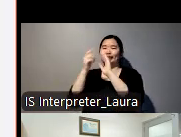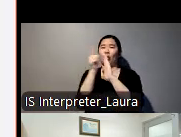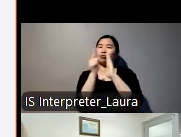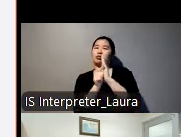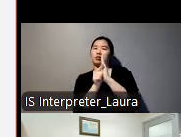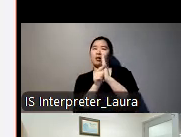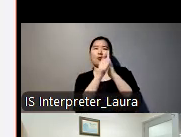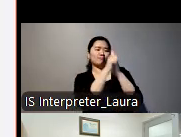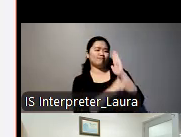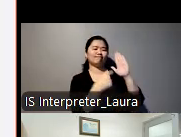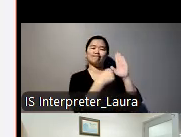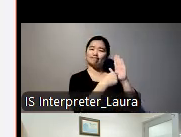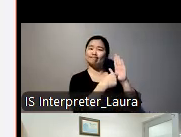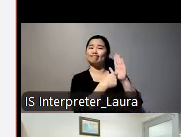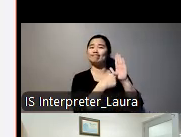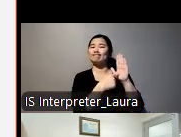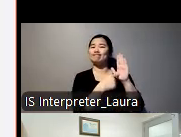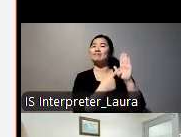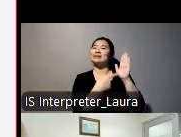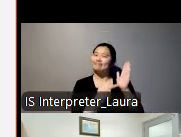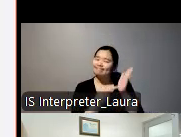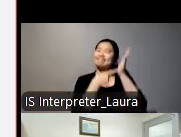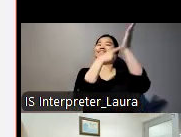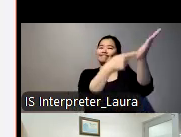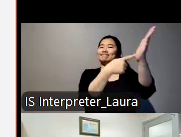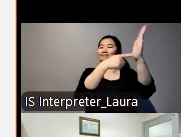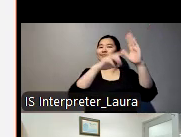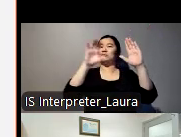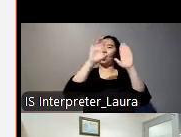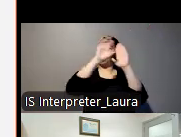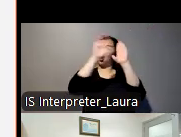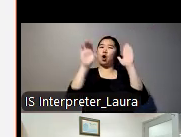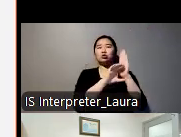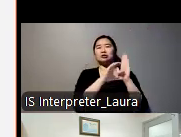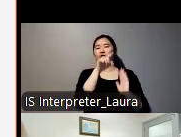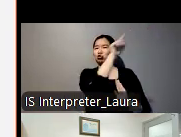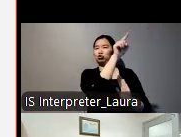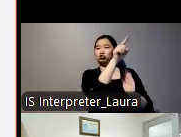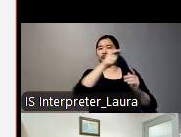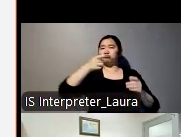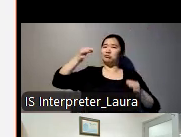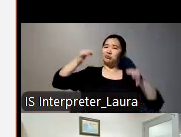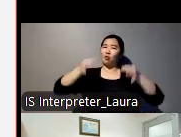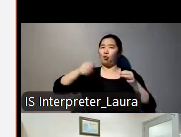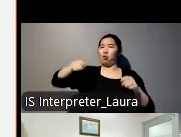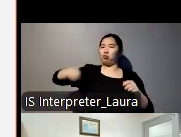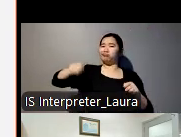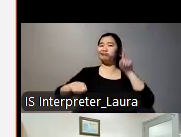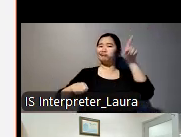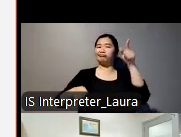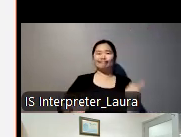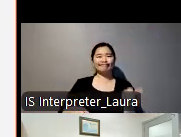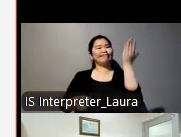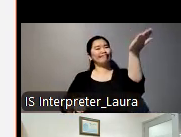not compatible to the right to the freedom of the Article 12 of the Constitution.